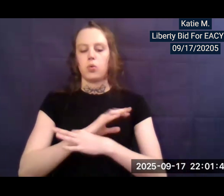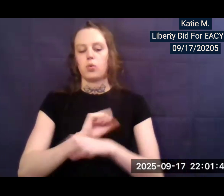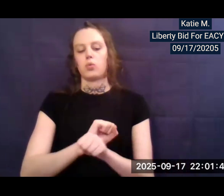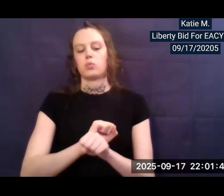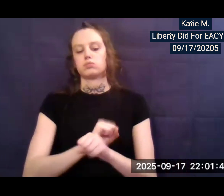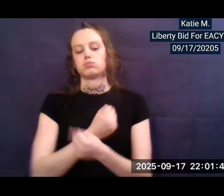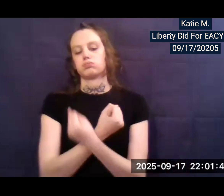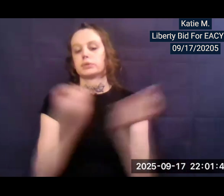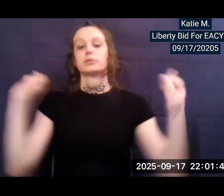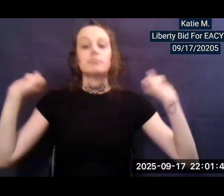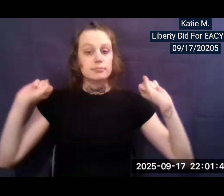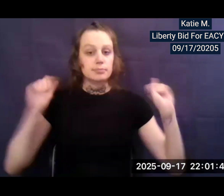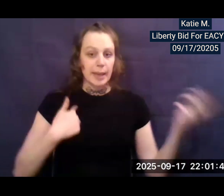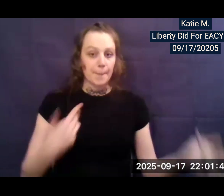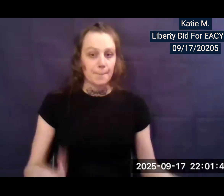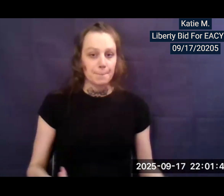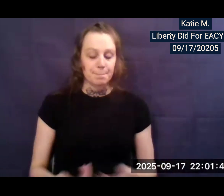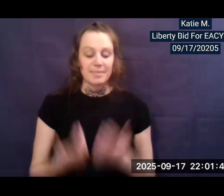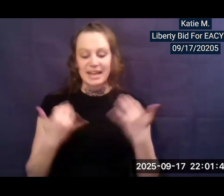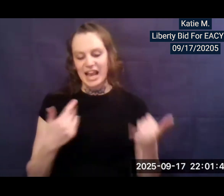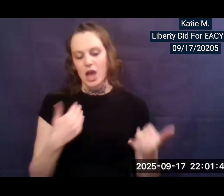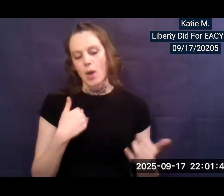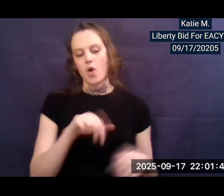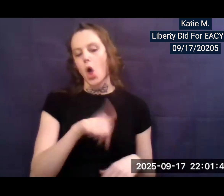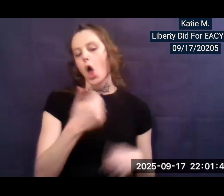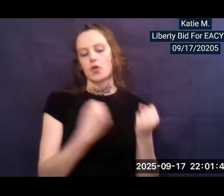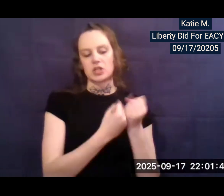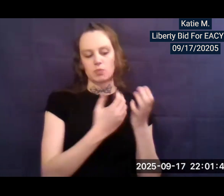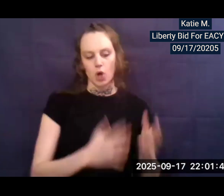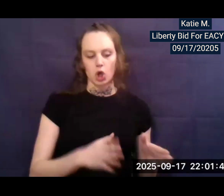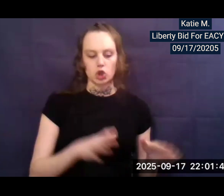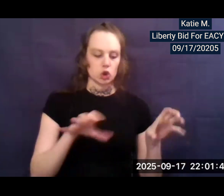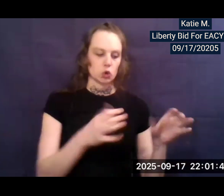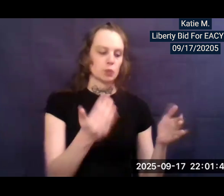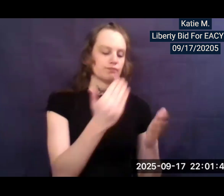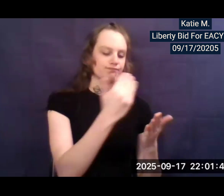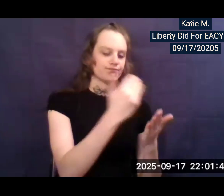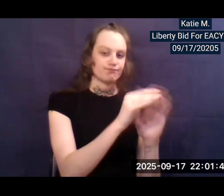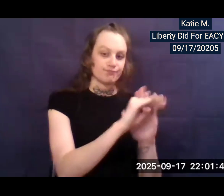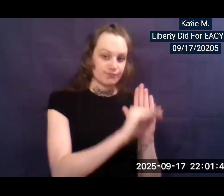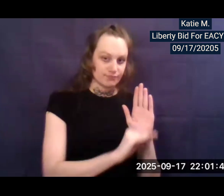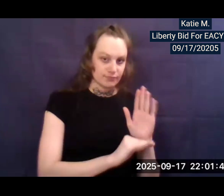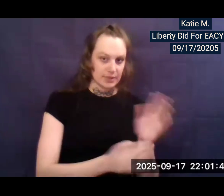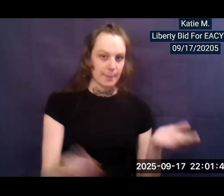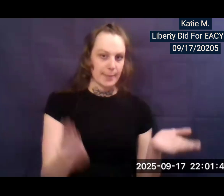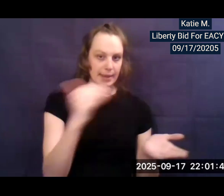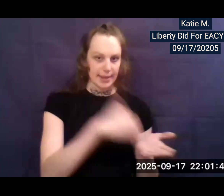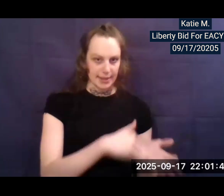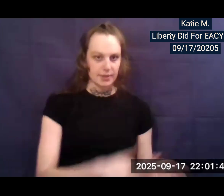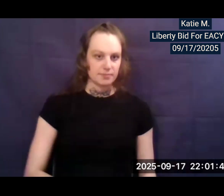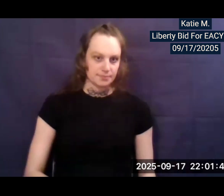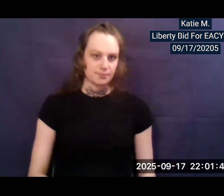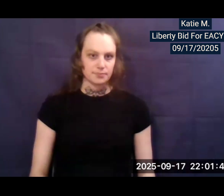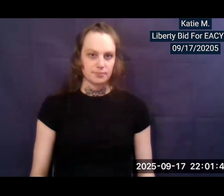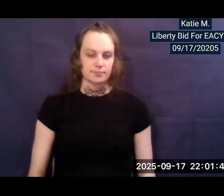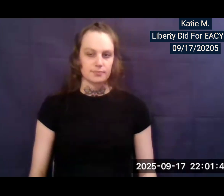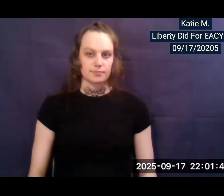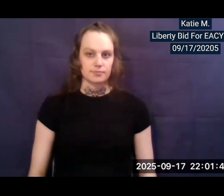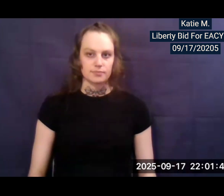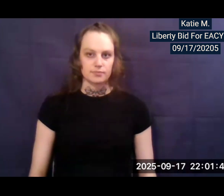I'm redoing my steps with a new sponsor, and I was like I would be saying more involved